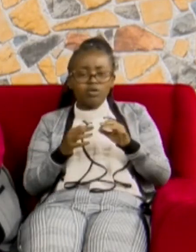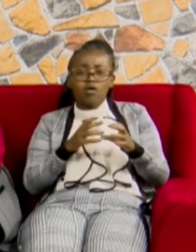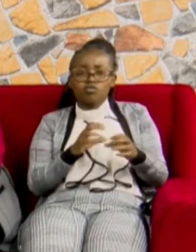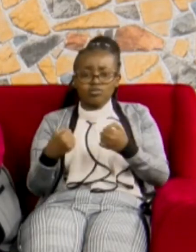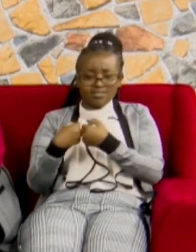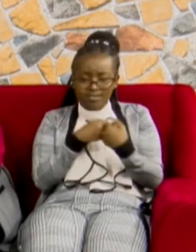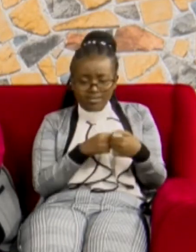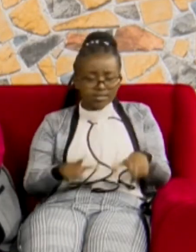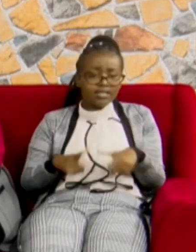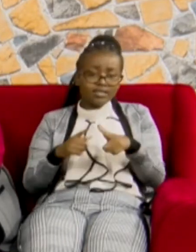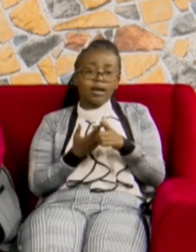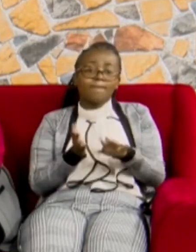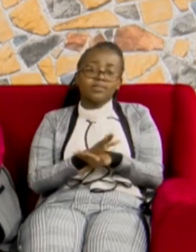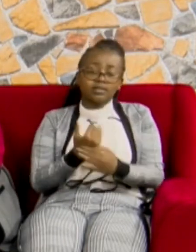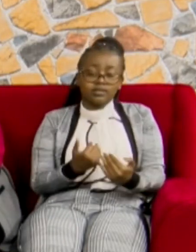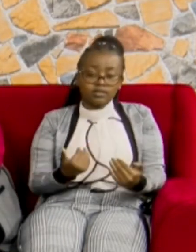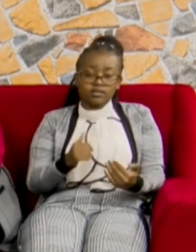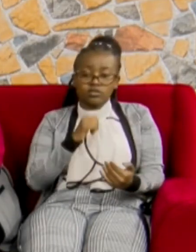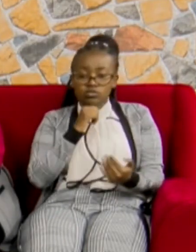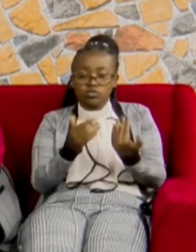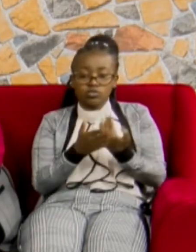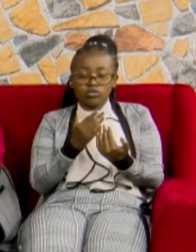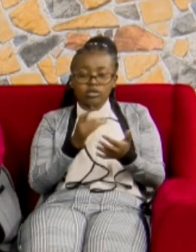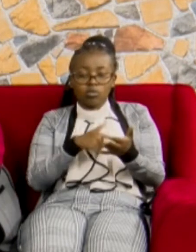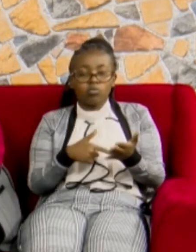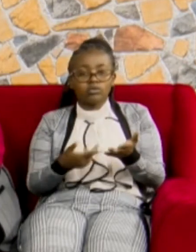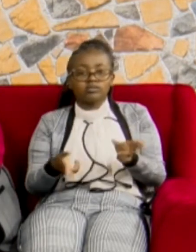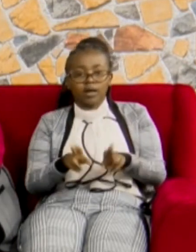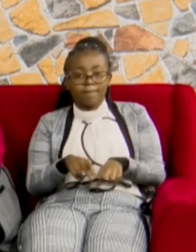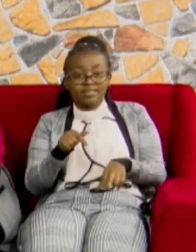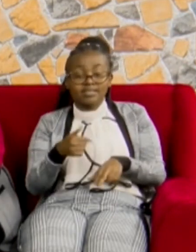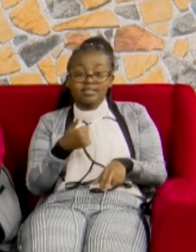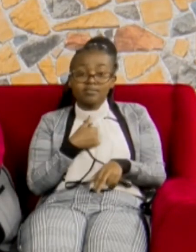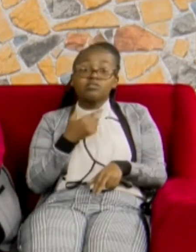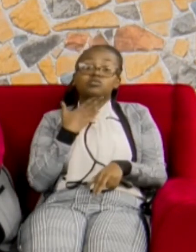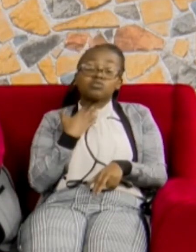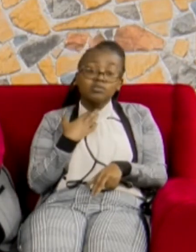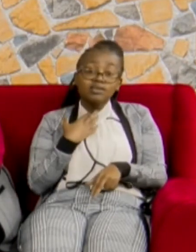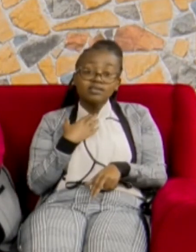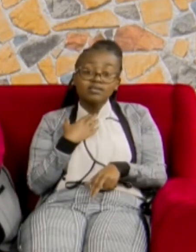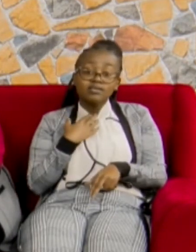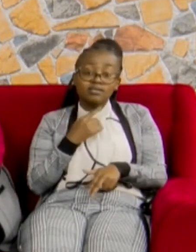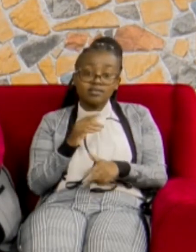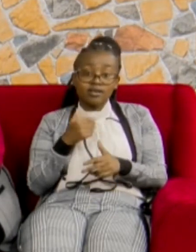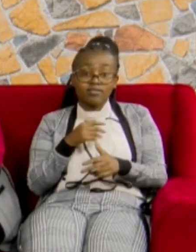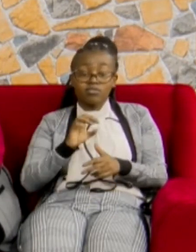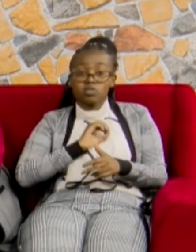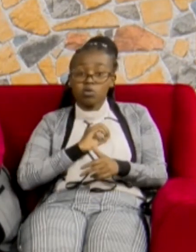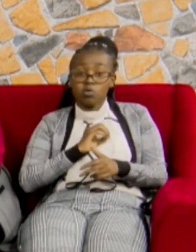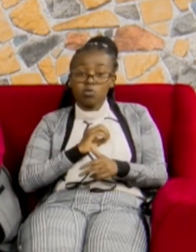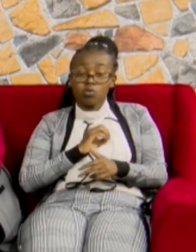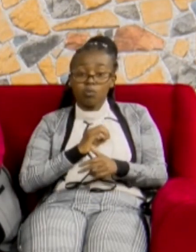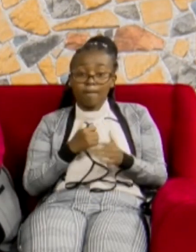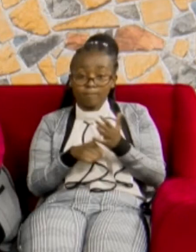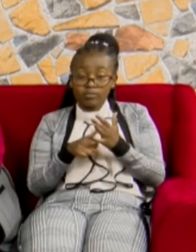around. Then I come back and my child doesn't care what happened out there. This is me, this is what I want. And they have their own frustrations. So